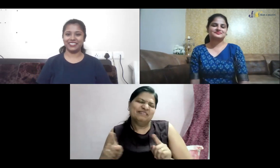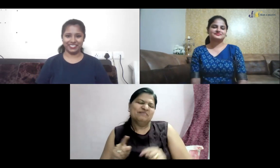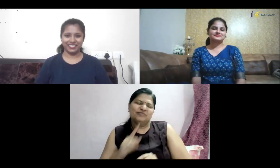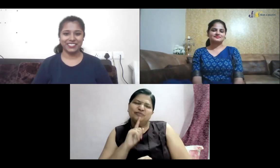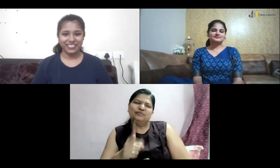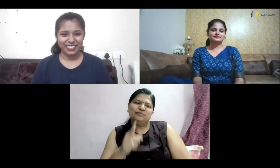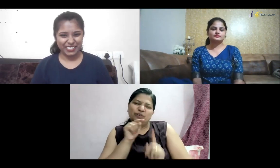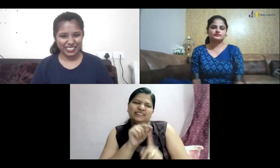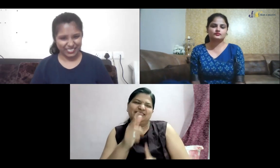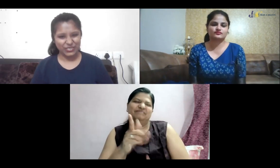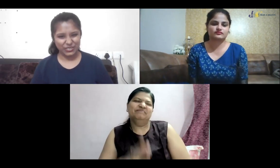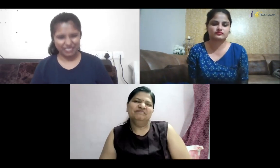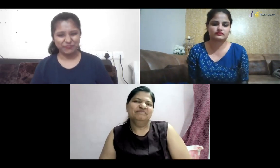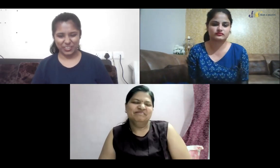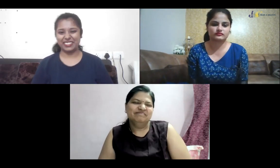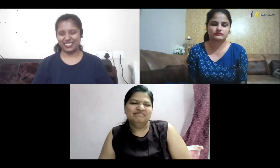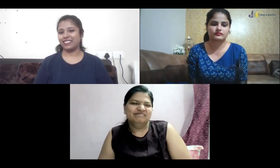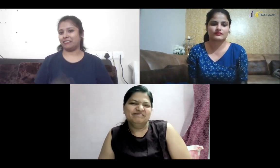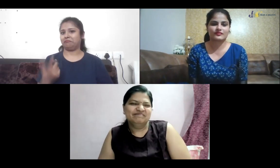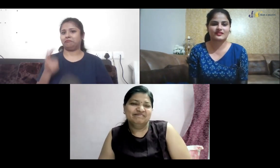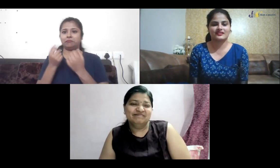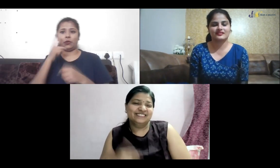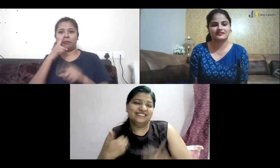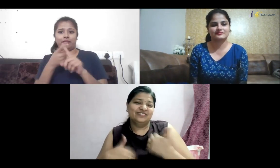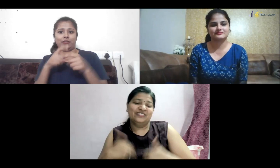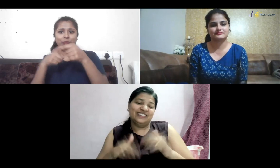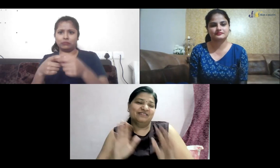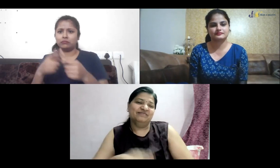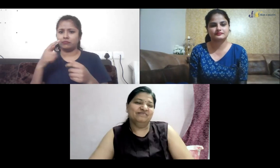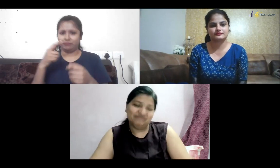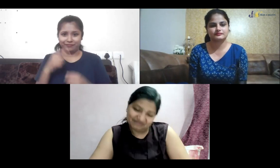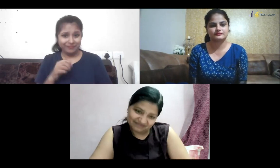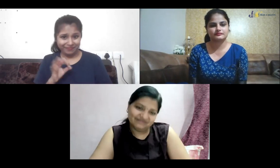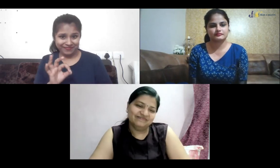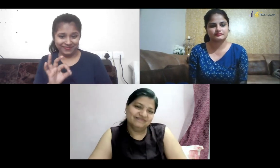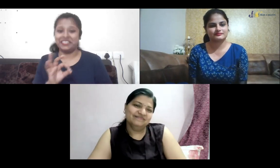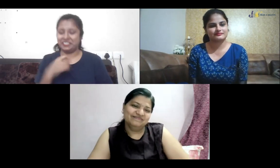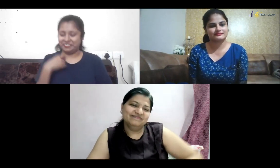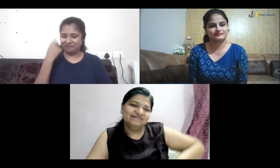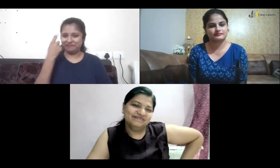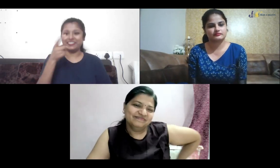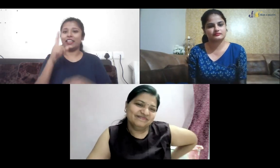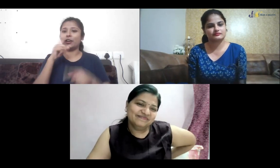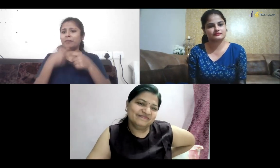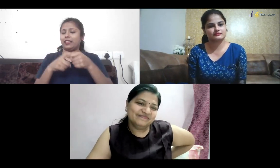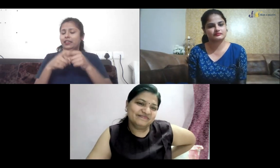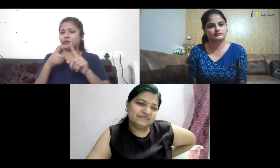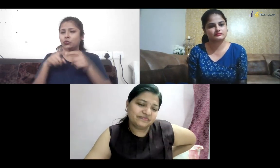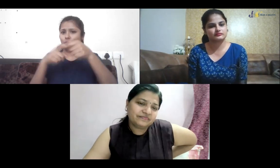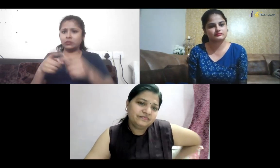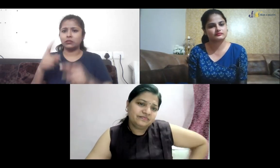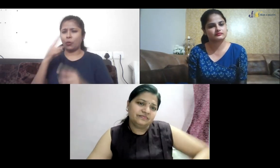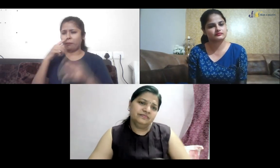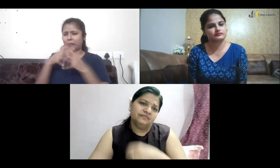change it in public toilet. But yeah, you have said the right point. yes. So yeah, I